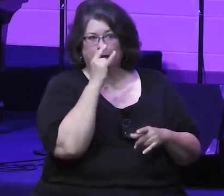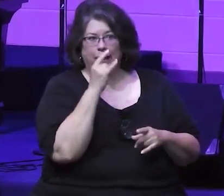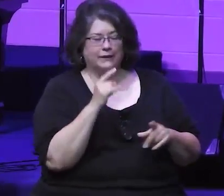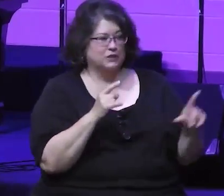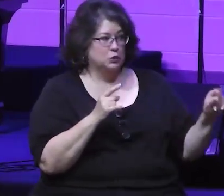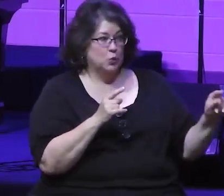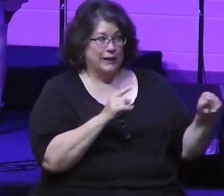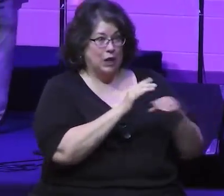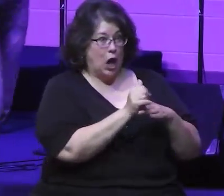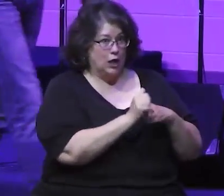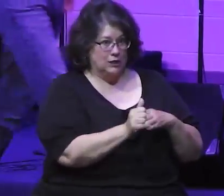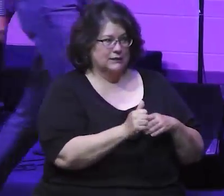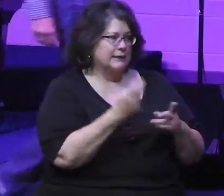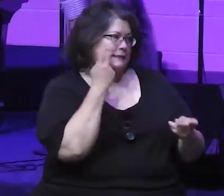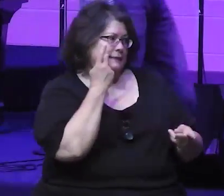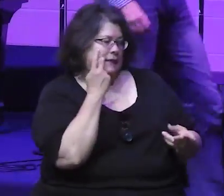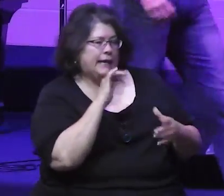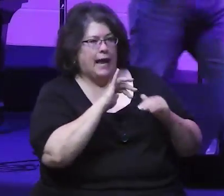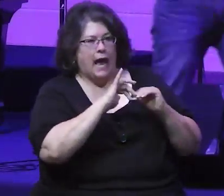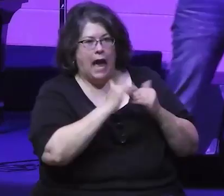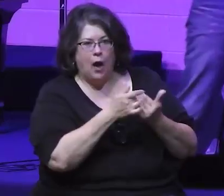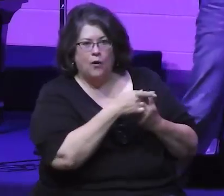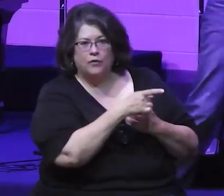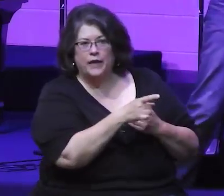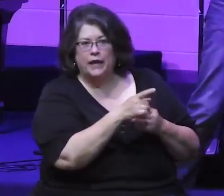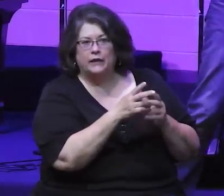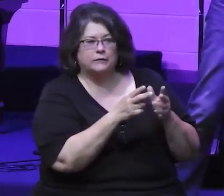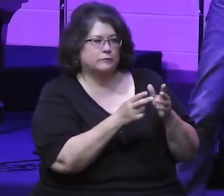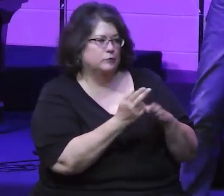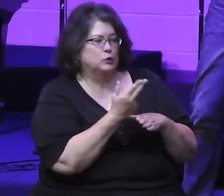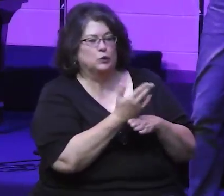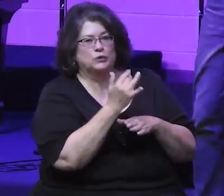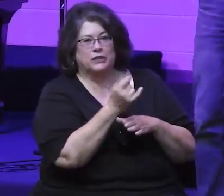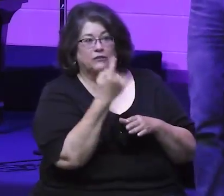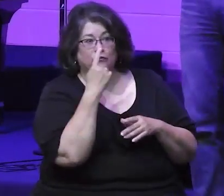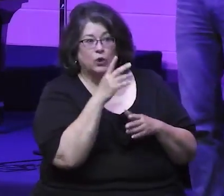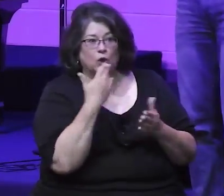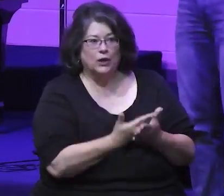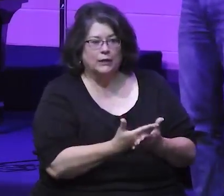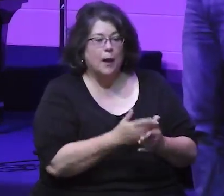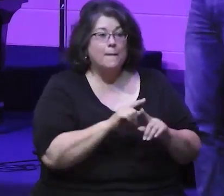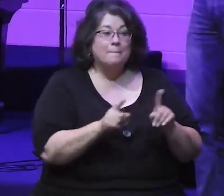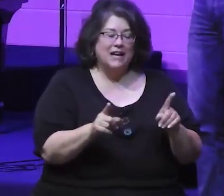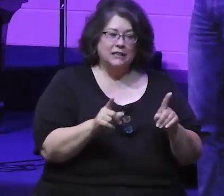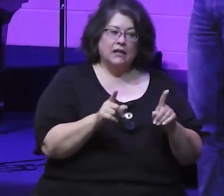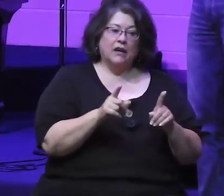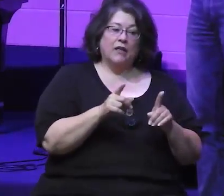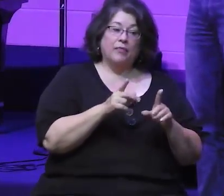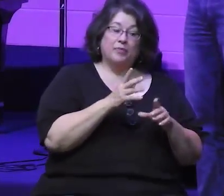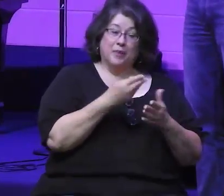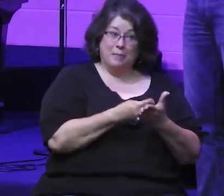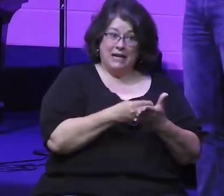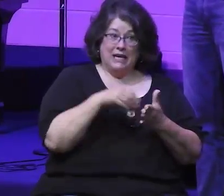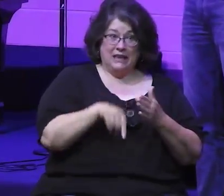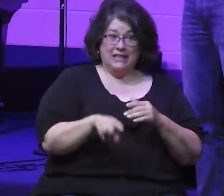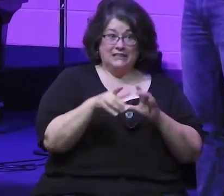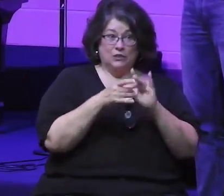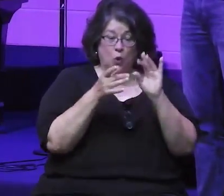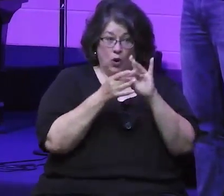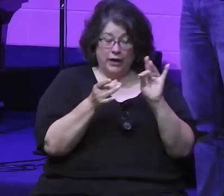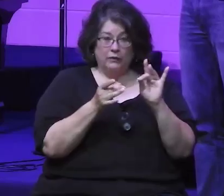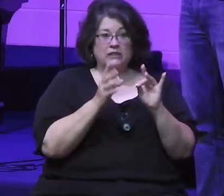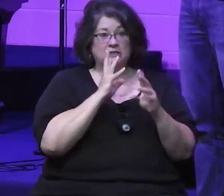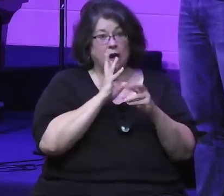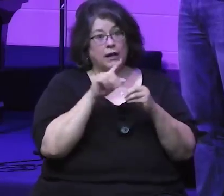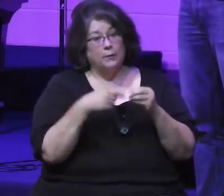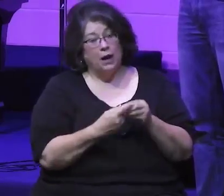Good. Yes, perfect. Take notes. No, these are extravagant amounts of money, and it's actually okay when we're talking about extravagant